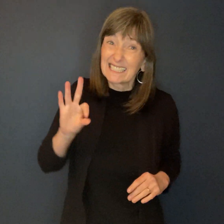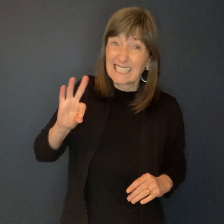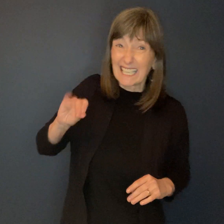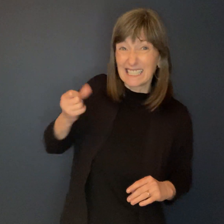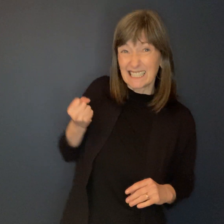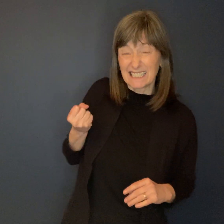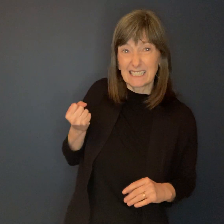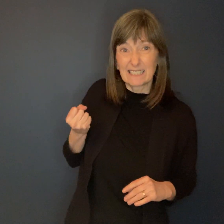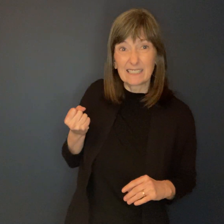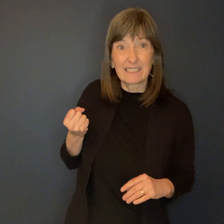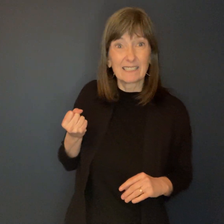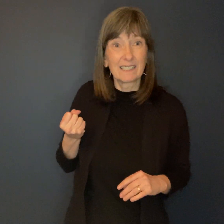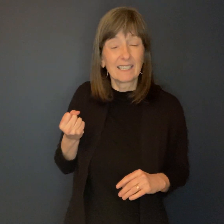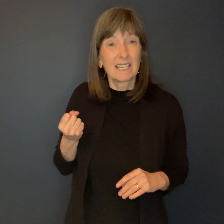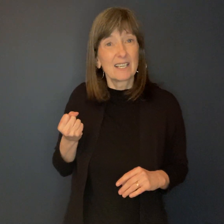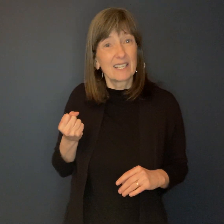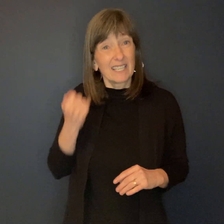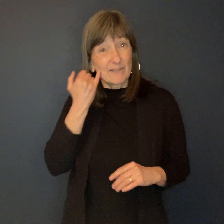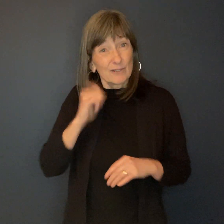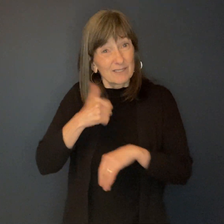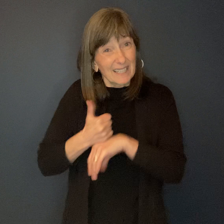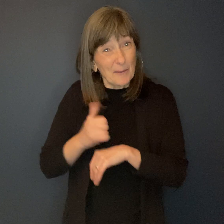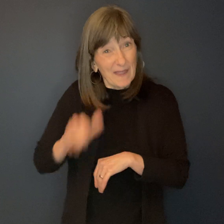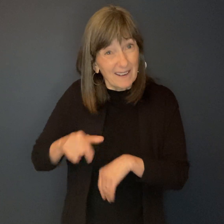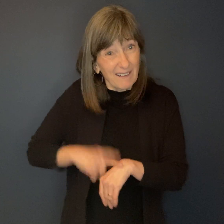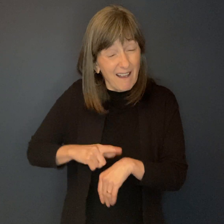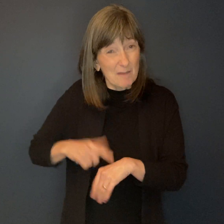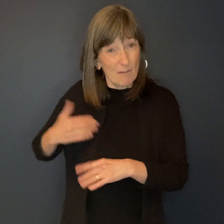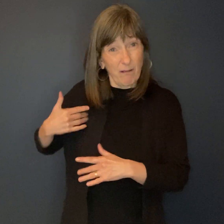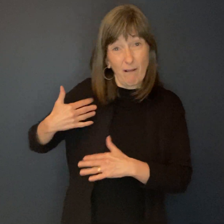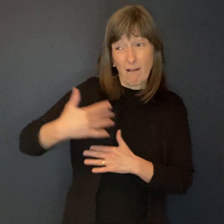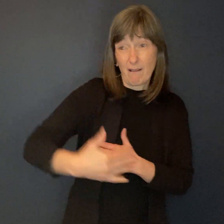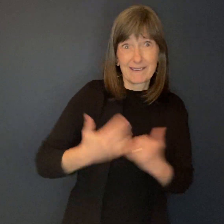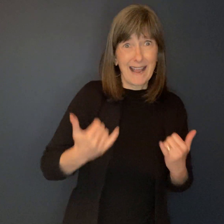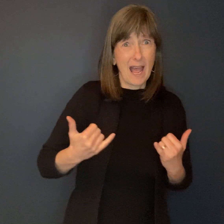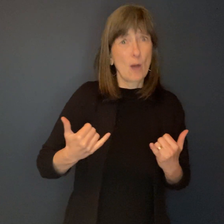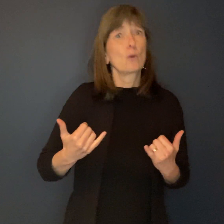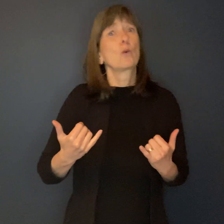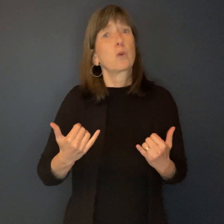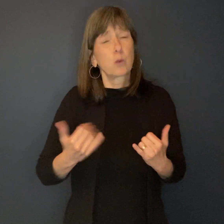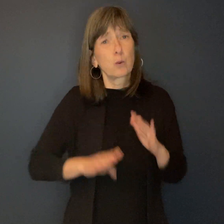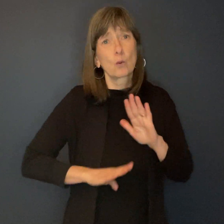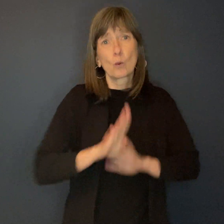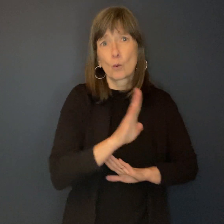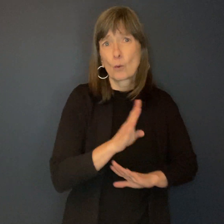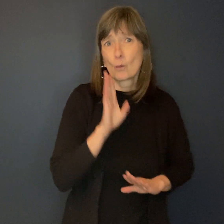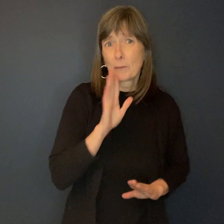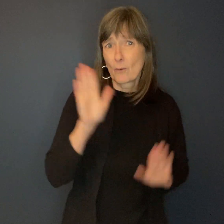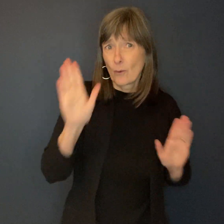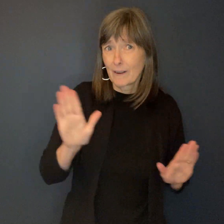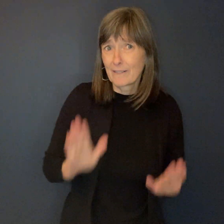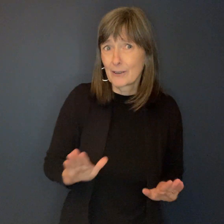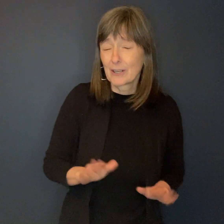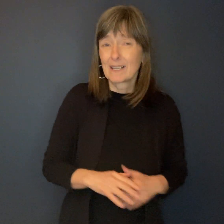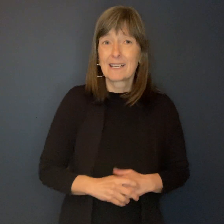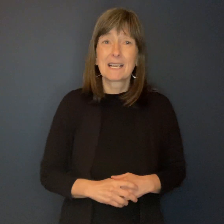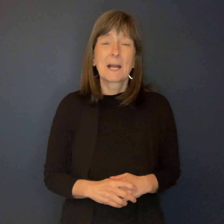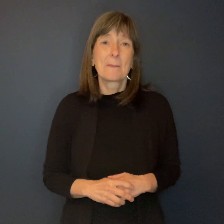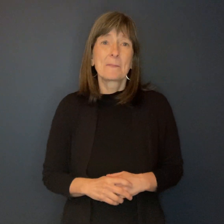in the fairly early 90s as well. And so I resolved out of that, knowing people in power is not always